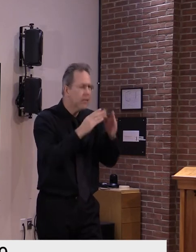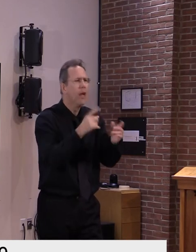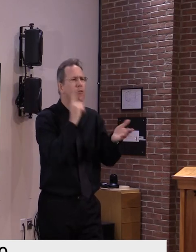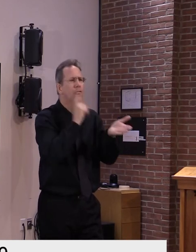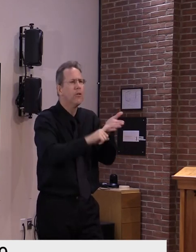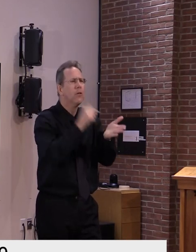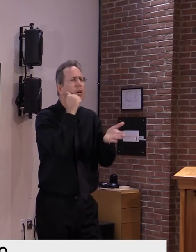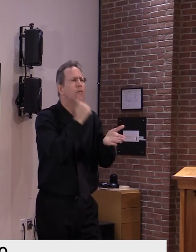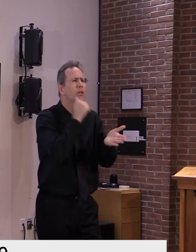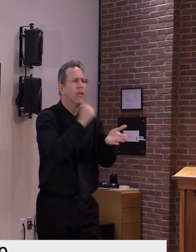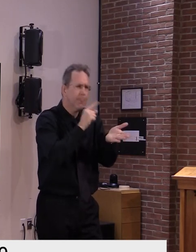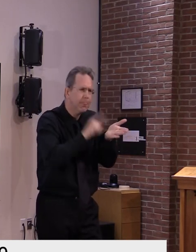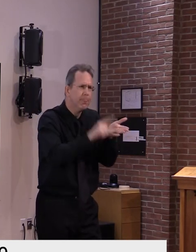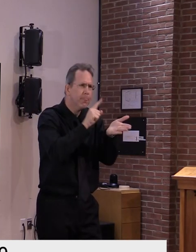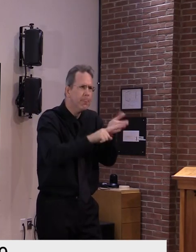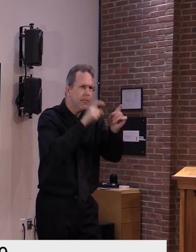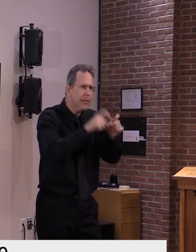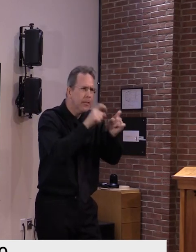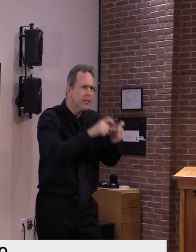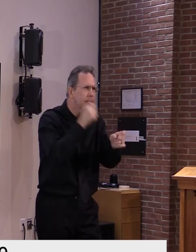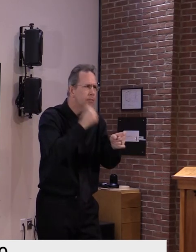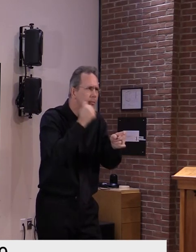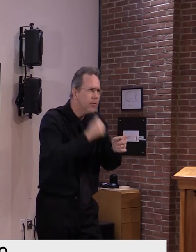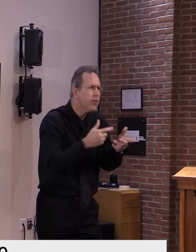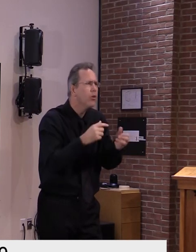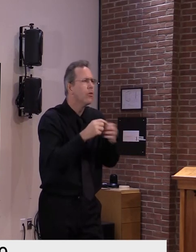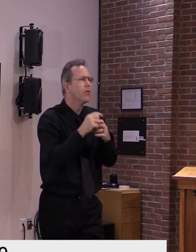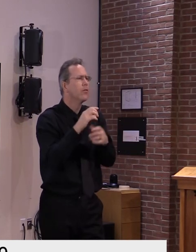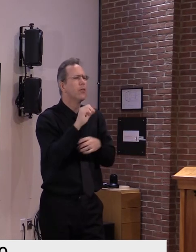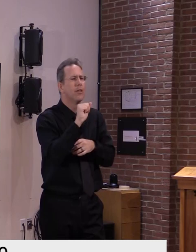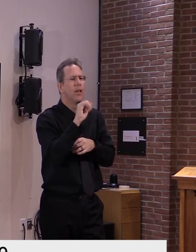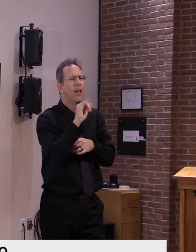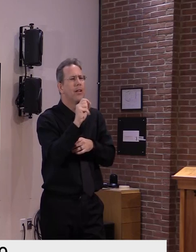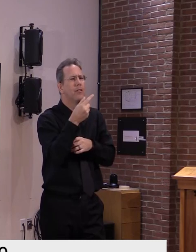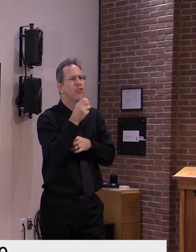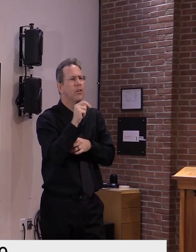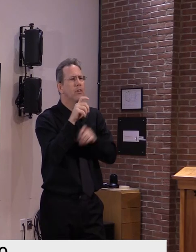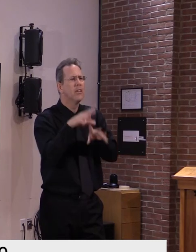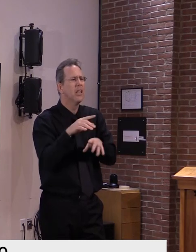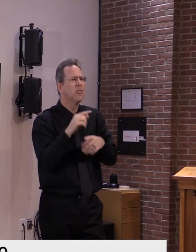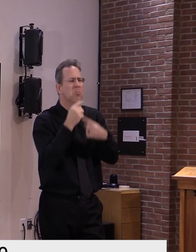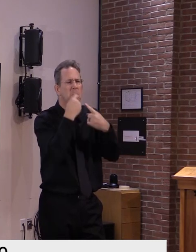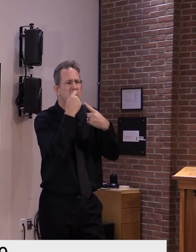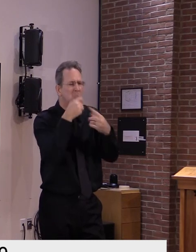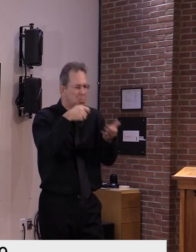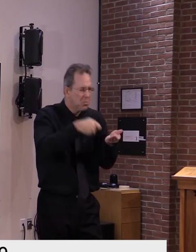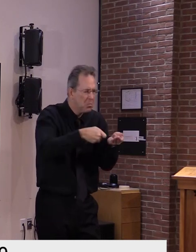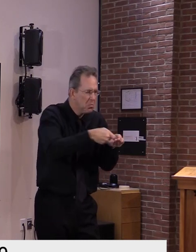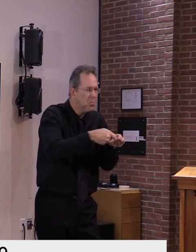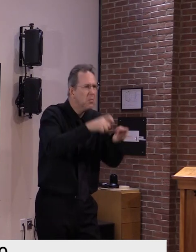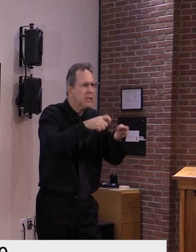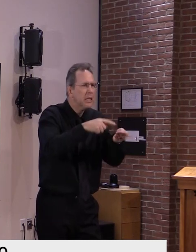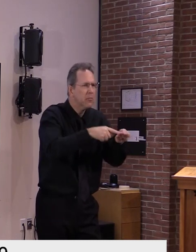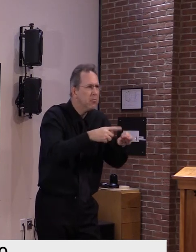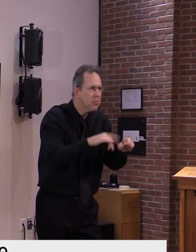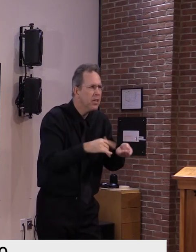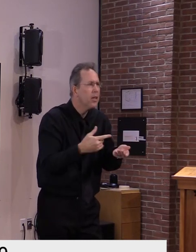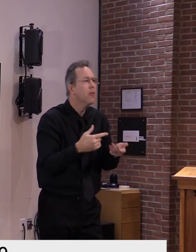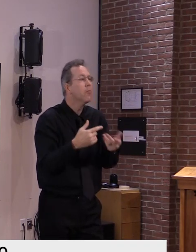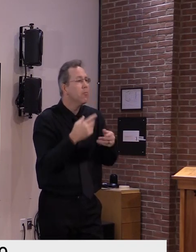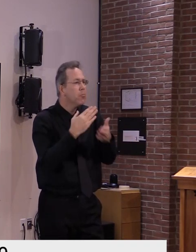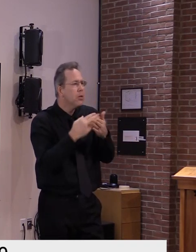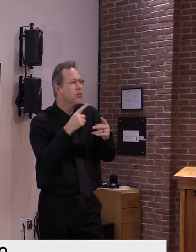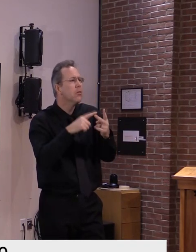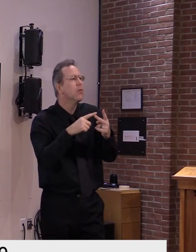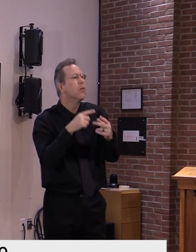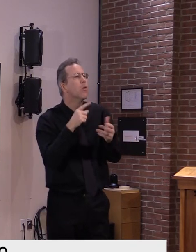cards, along with weekly PCR testing for all staff. And for the lower acuity assisted living and residential